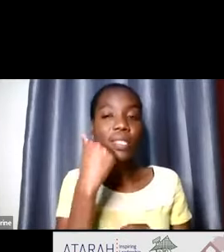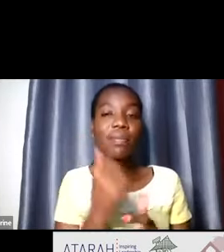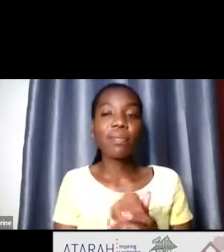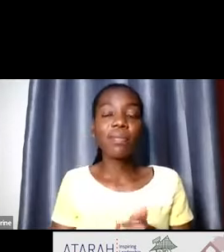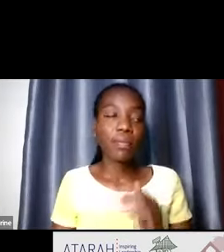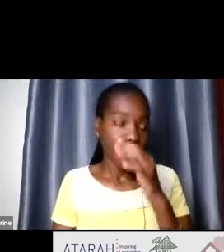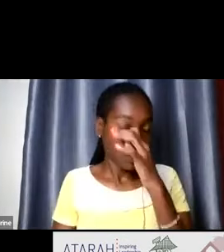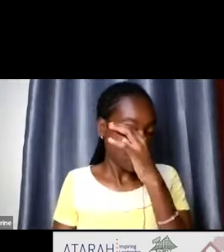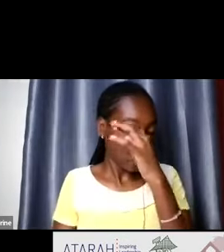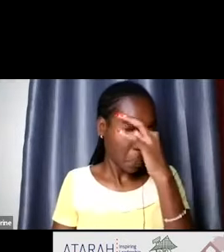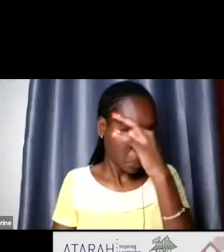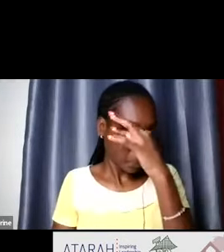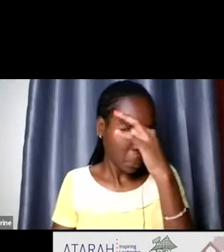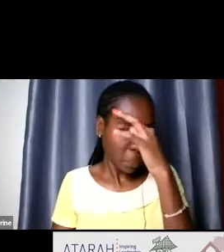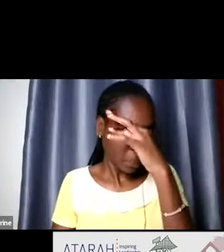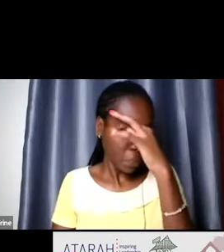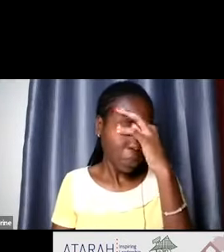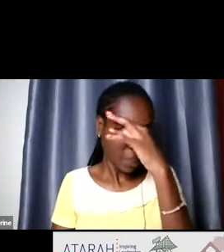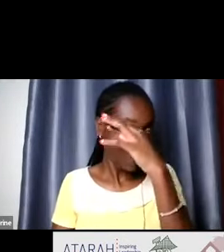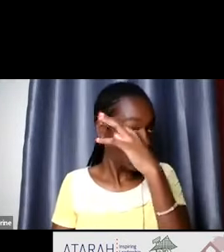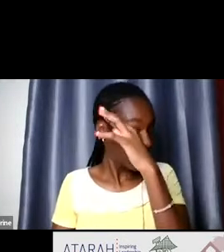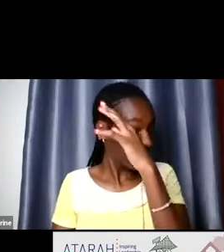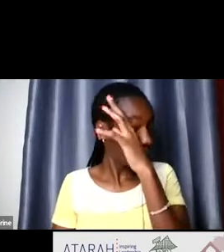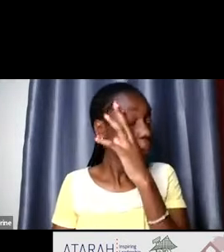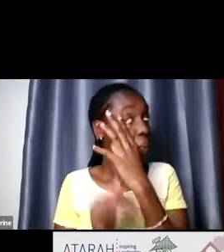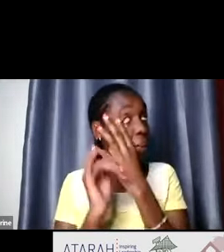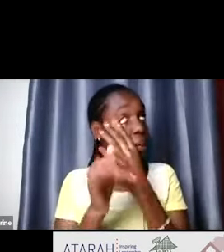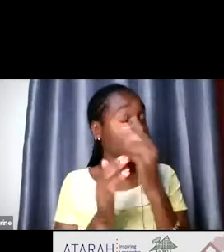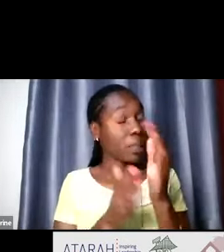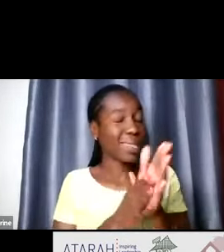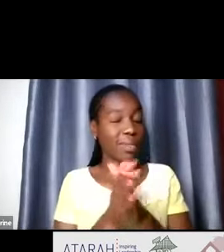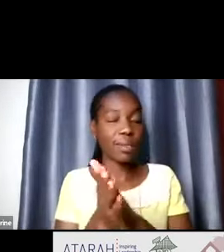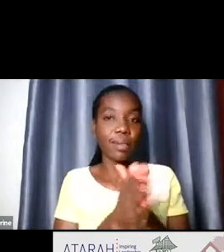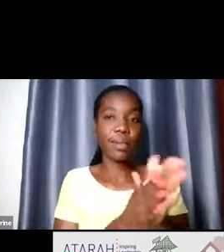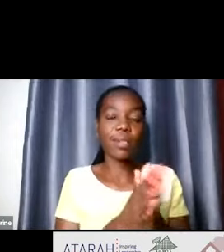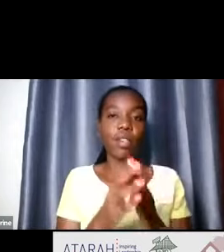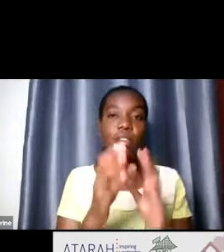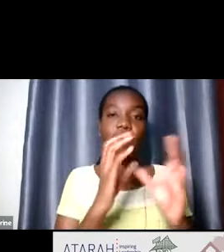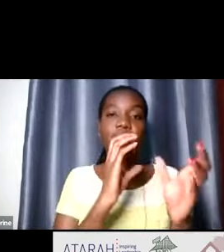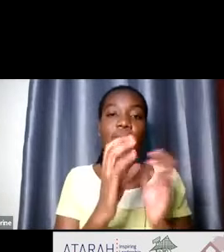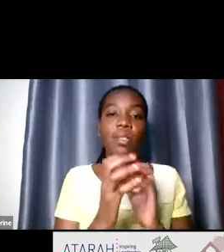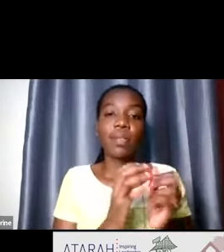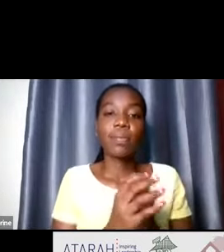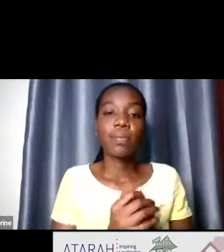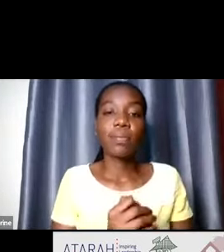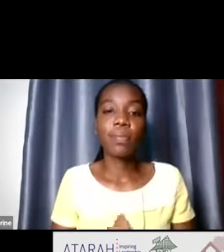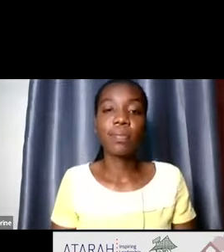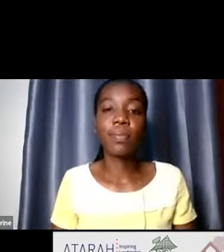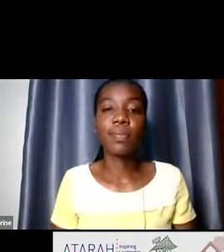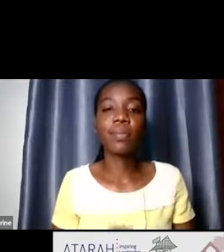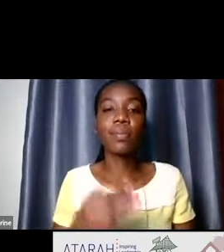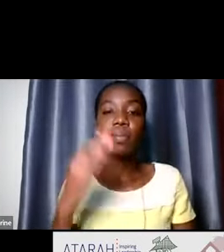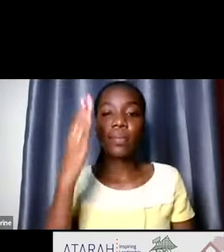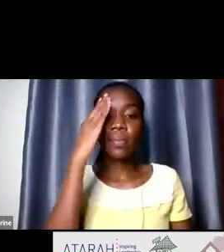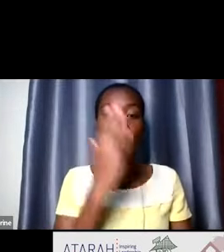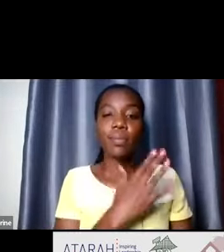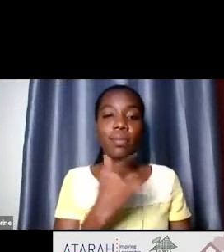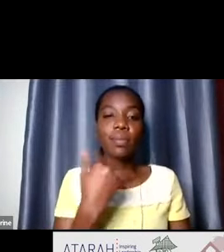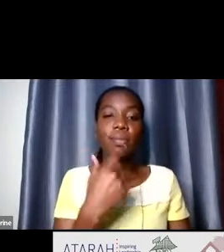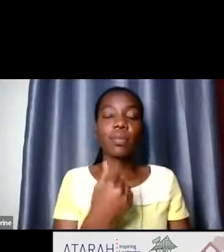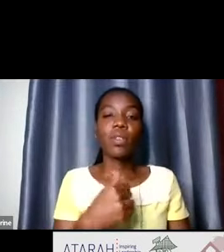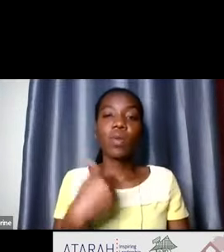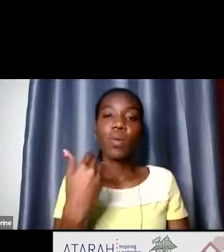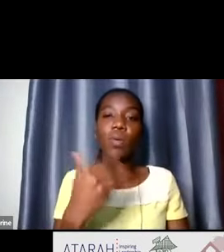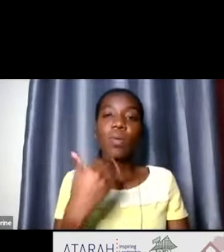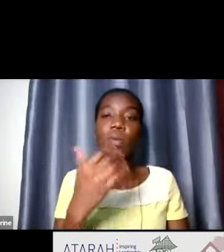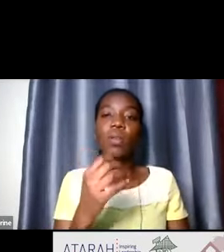Wow. This is quite an interesting conversation. Nick says, I know a friend who always drinks and reaches